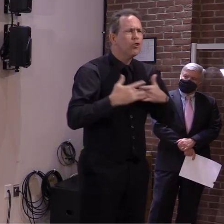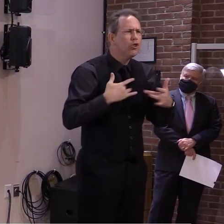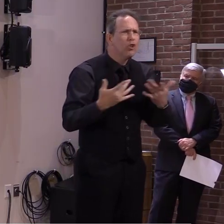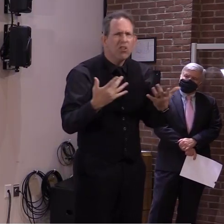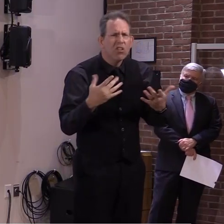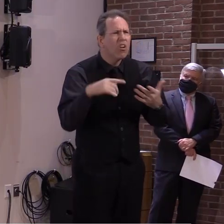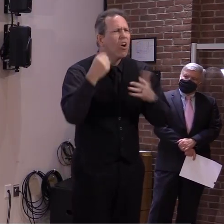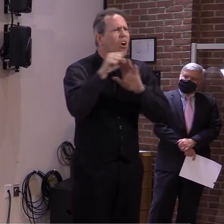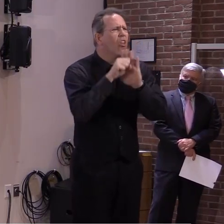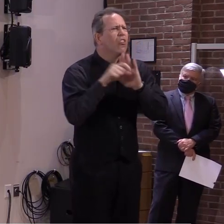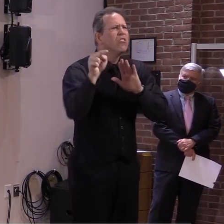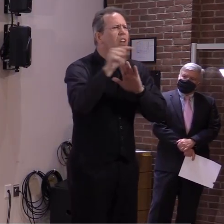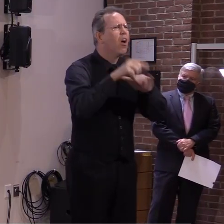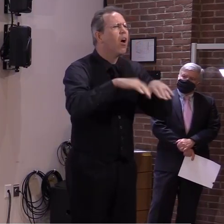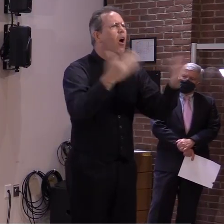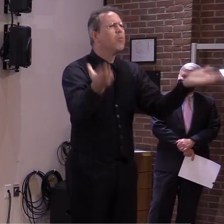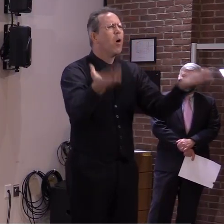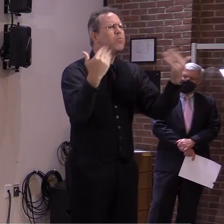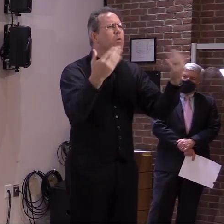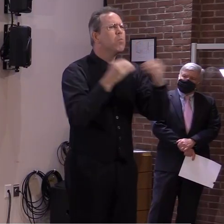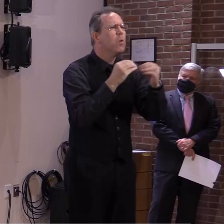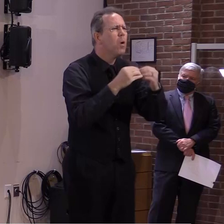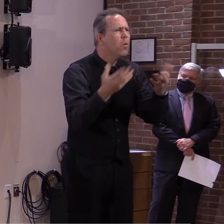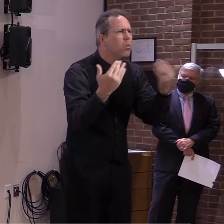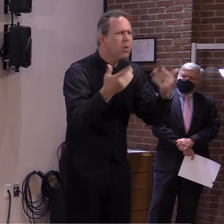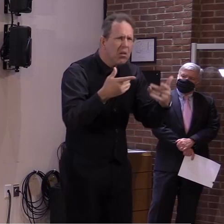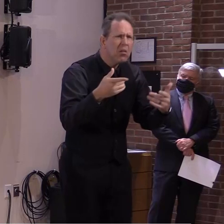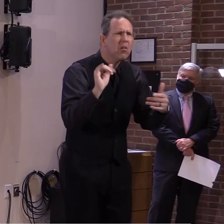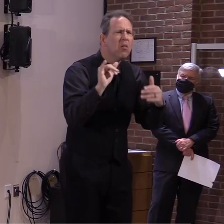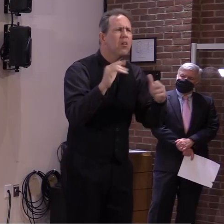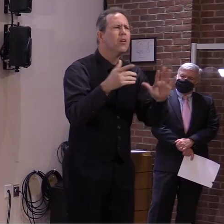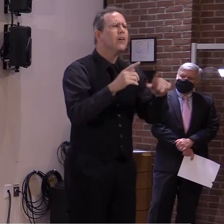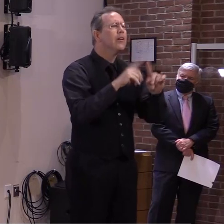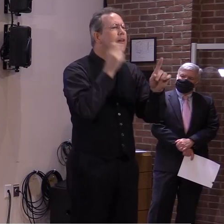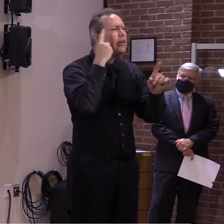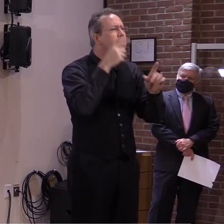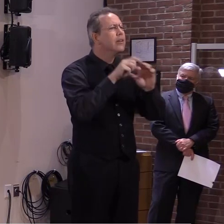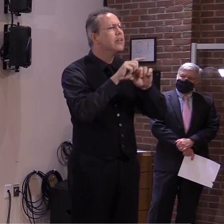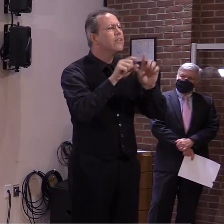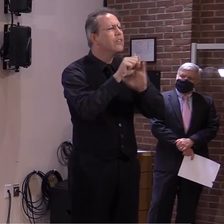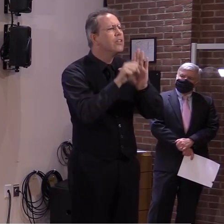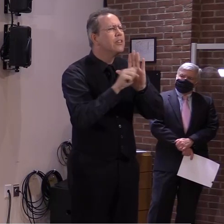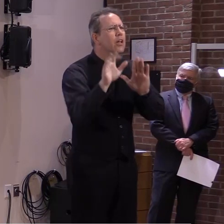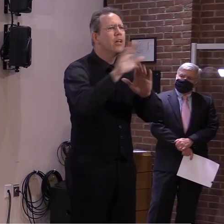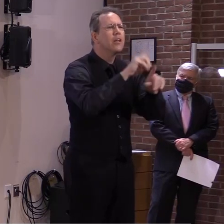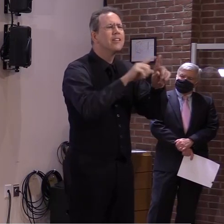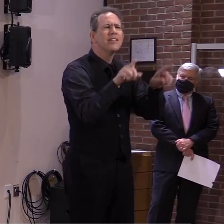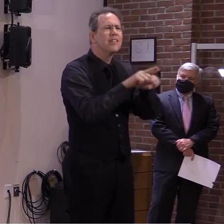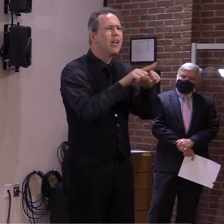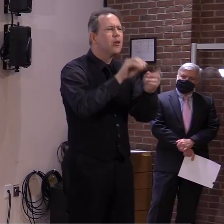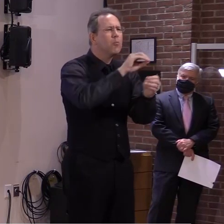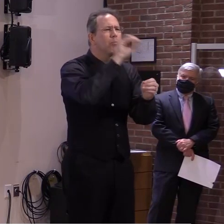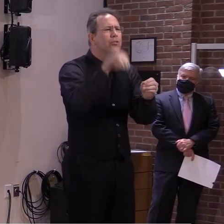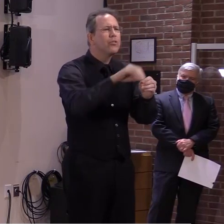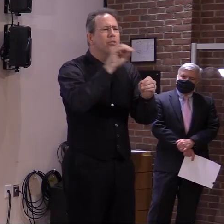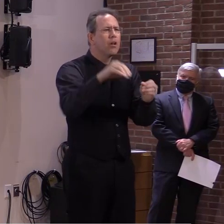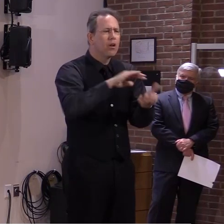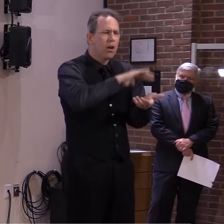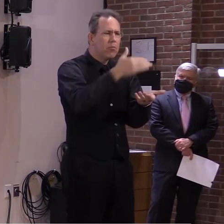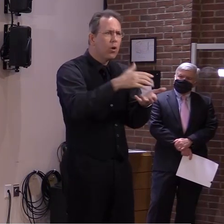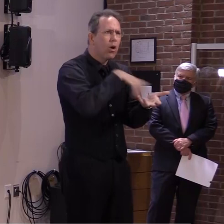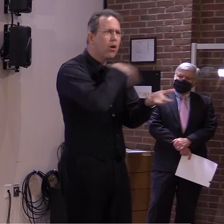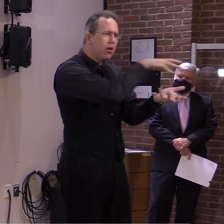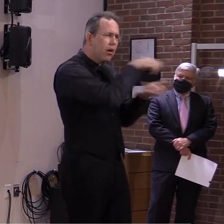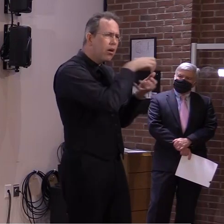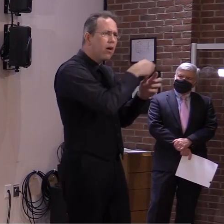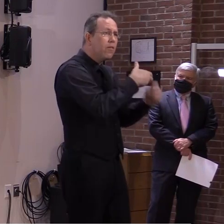reminder, states receive the same percentage of vaccines based on population. And just